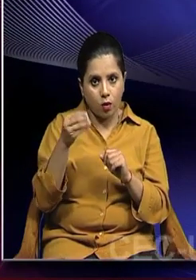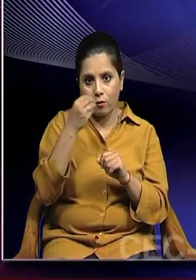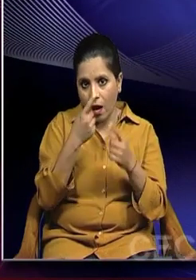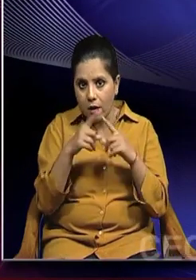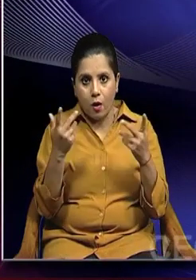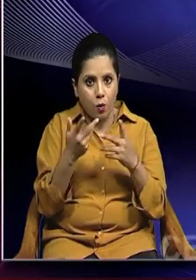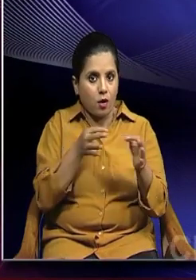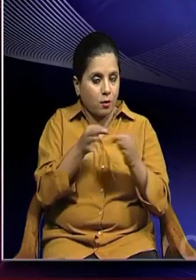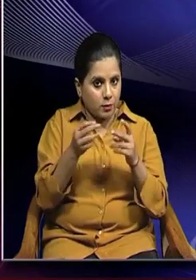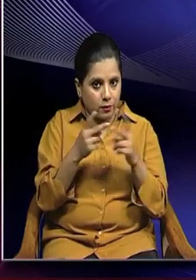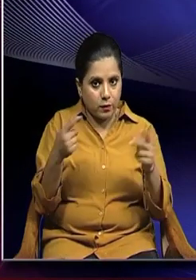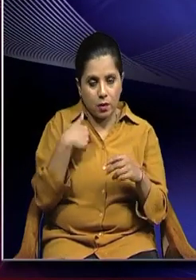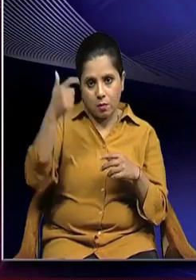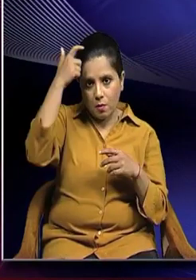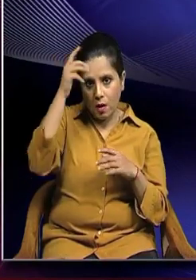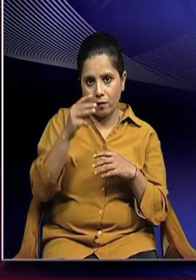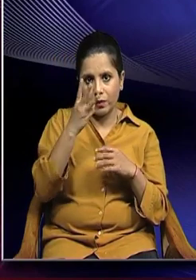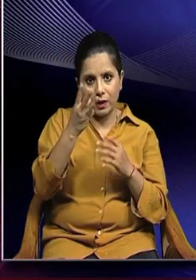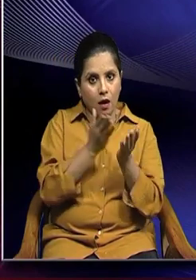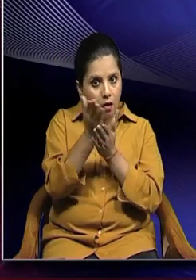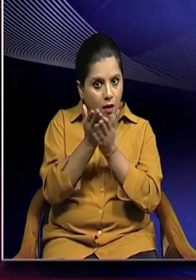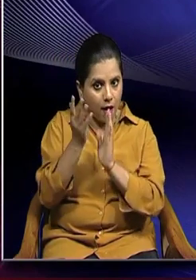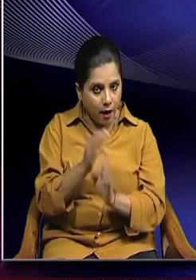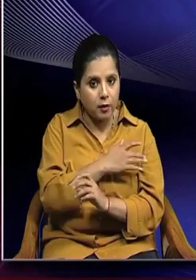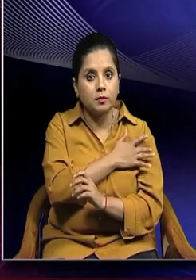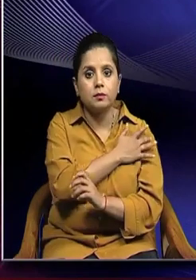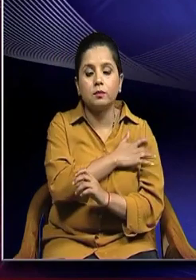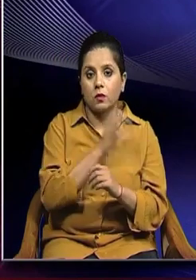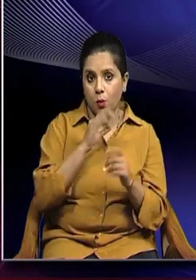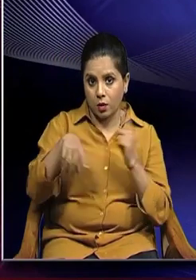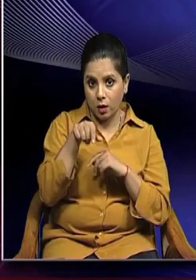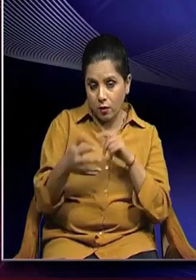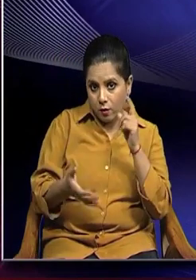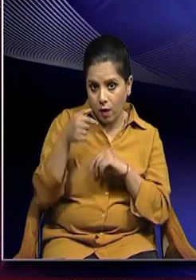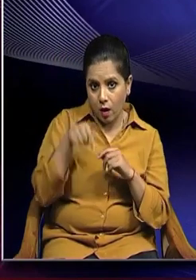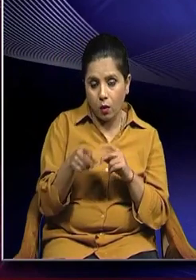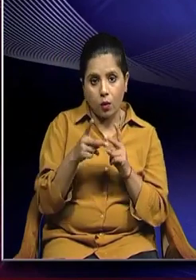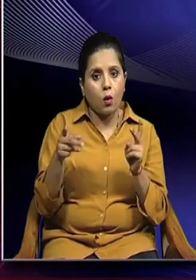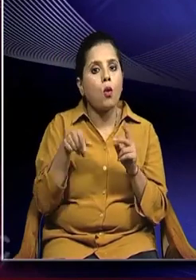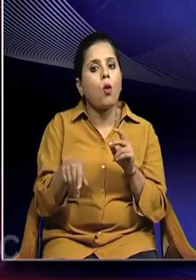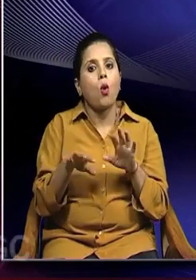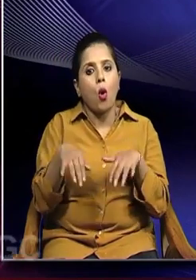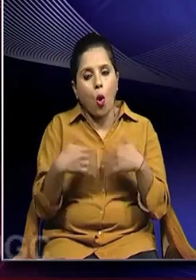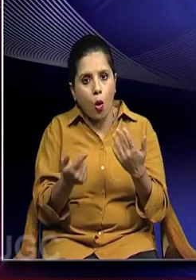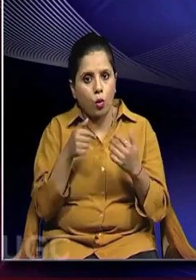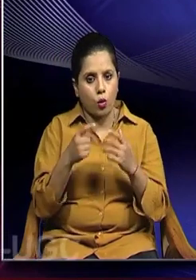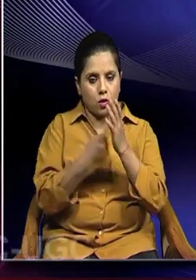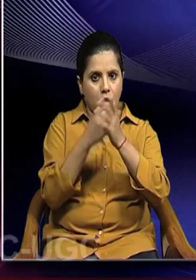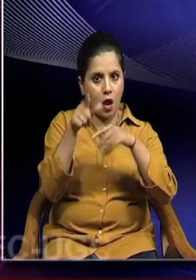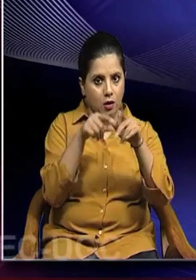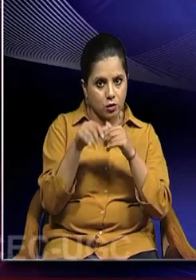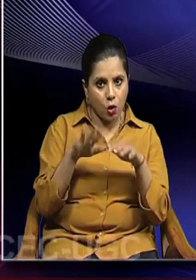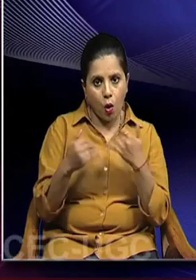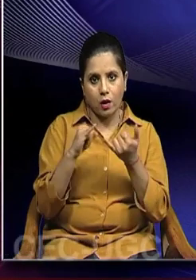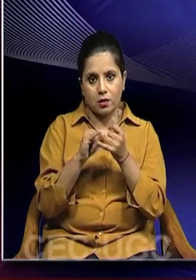our mind is having three states. Either you would find tamasic state of mind, or rajasic, or sattvic,